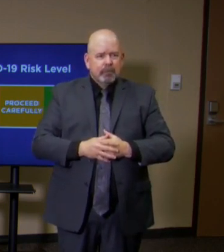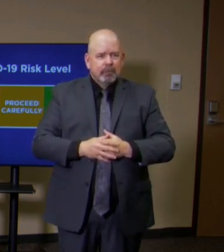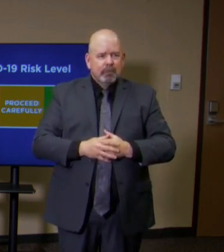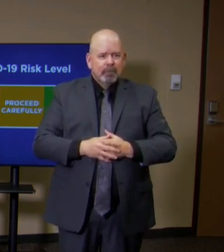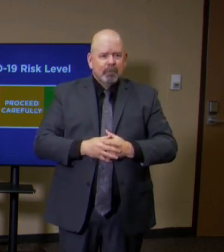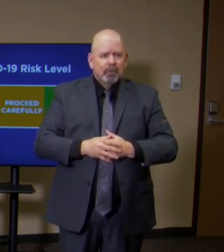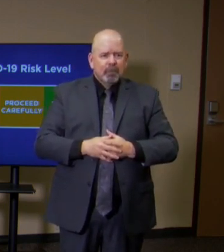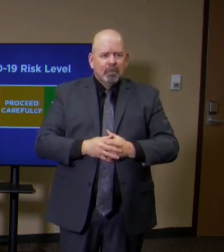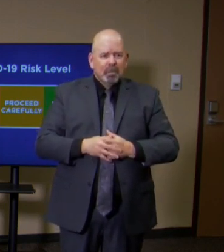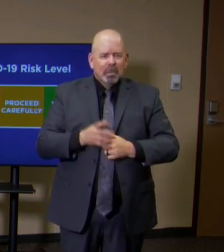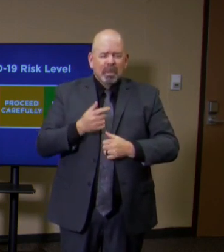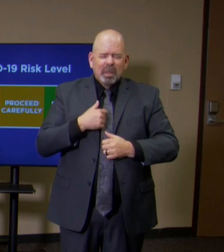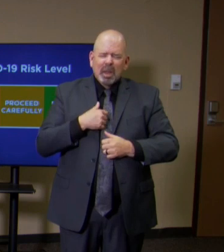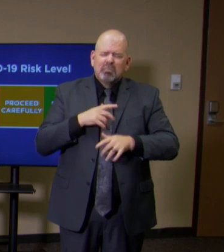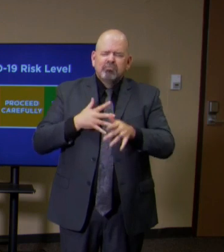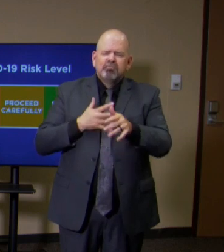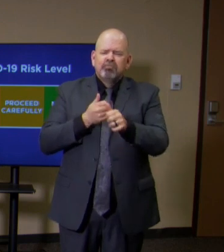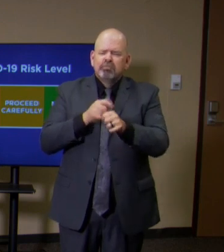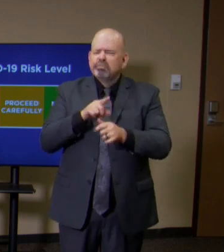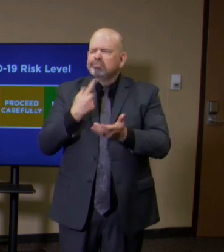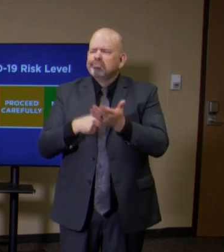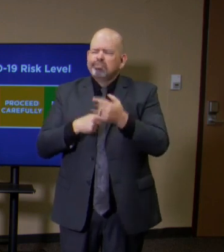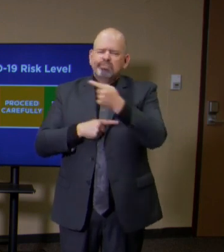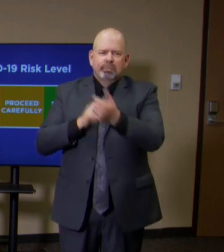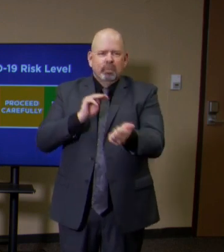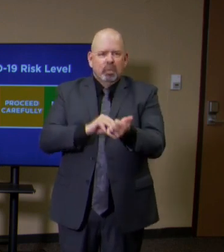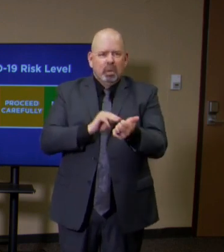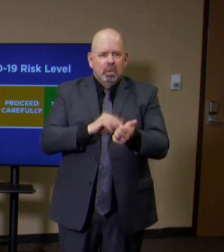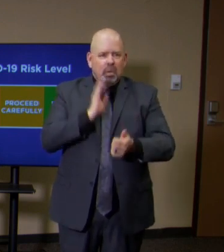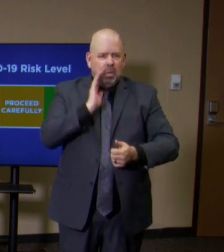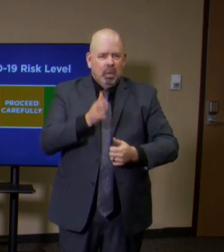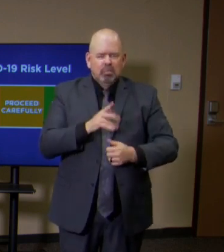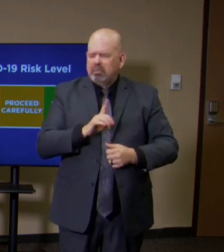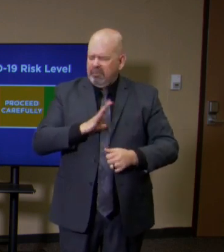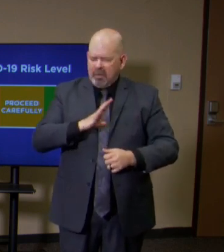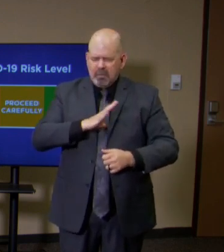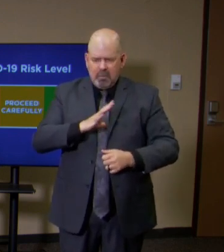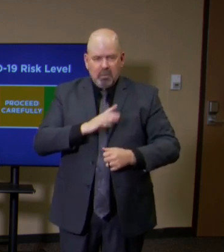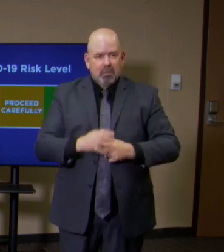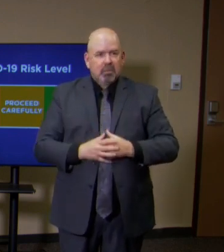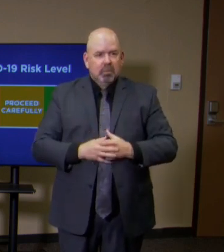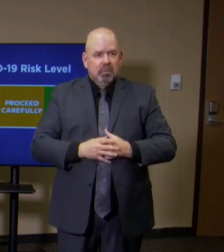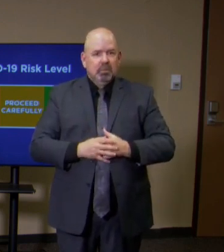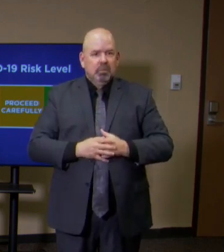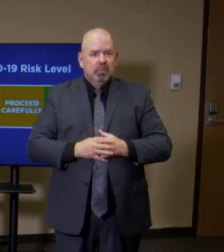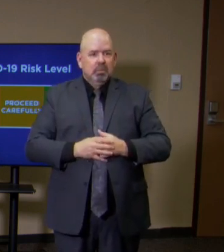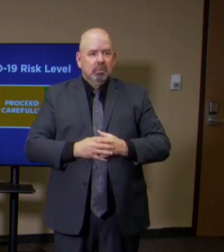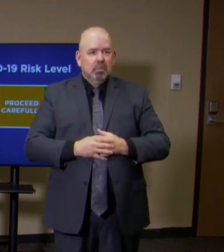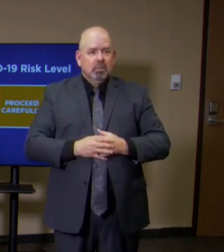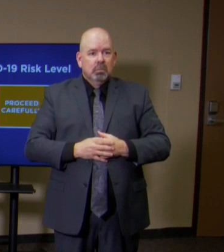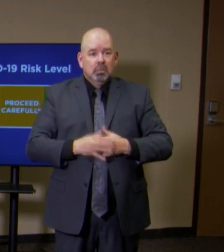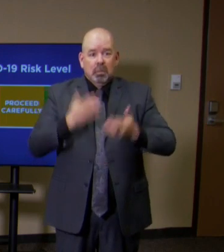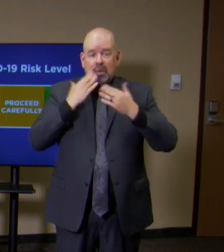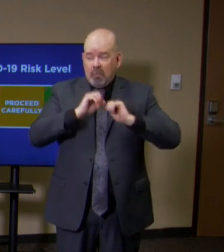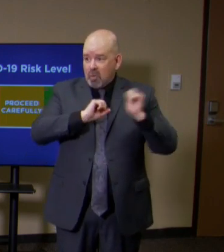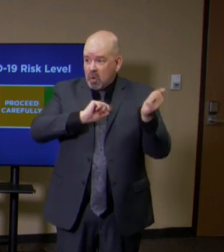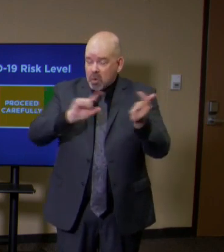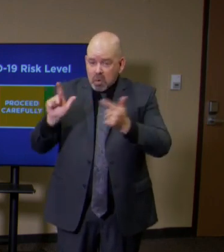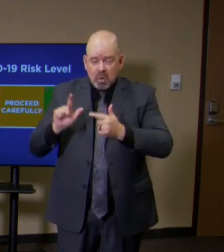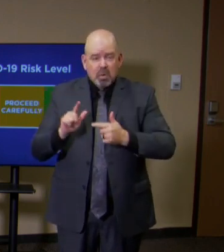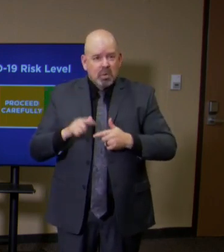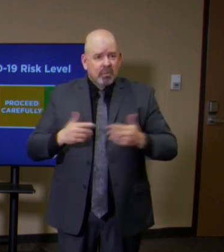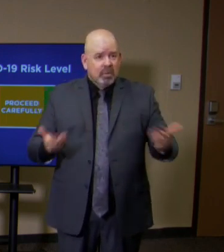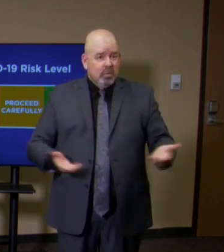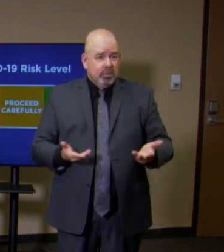you so much, everyone, and have a. Oh, and can I say one last thing? Speaking of mamas,